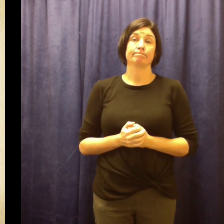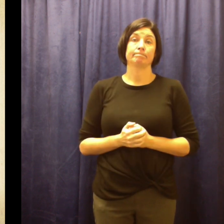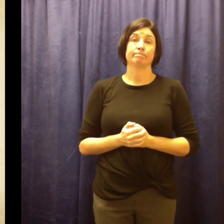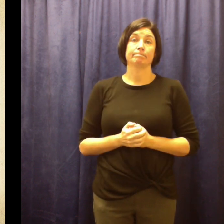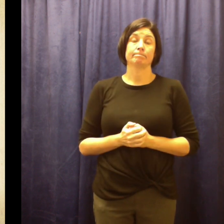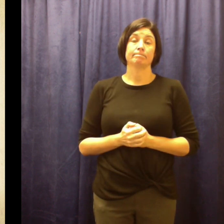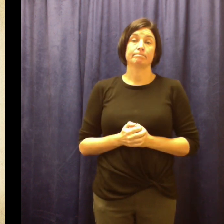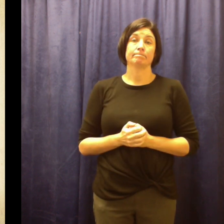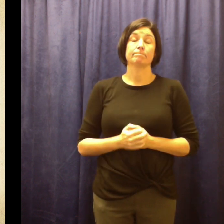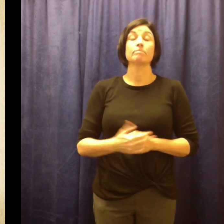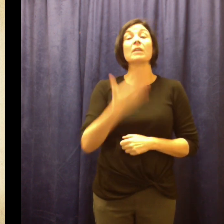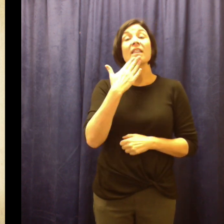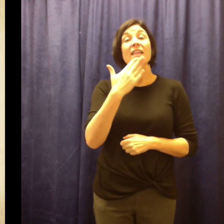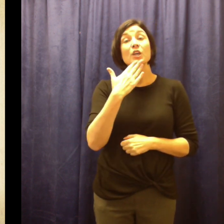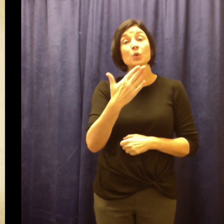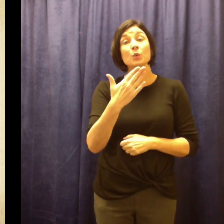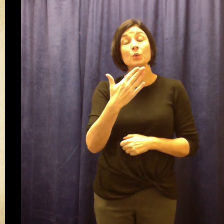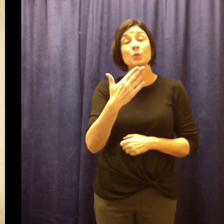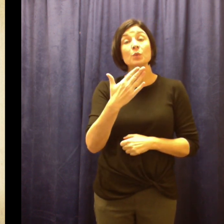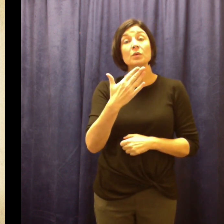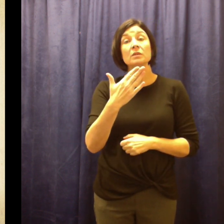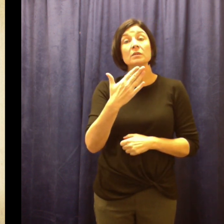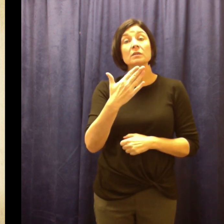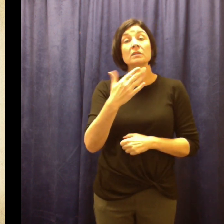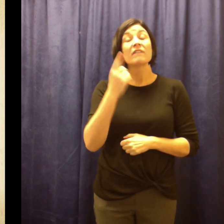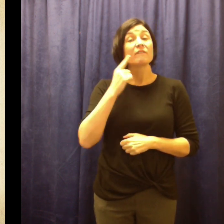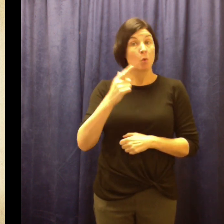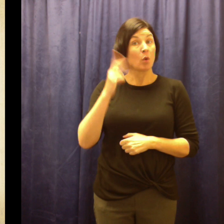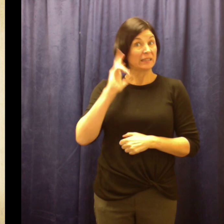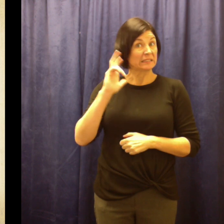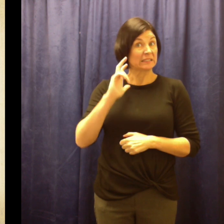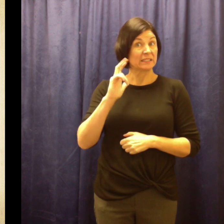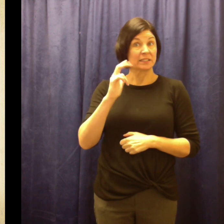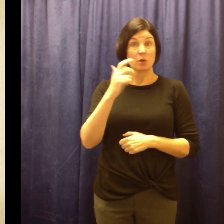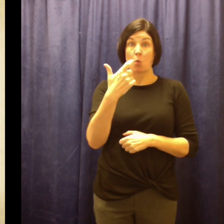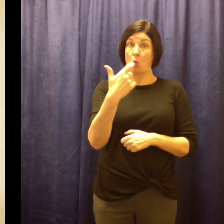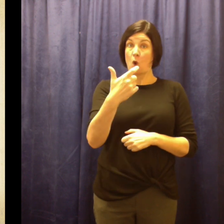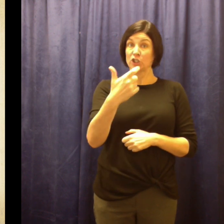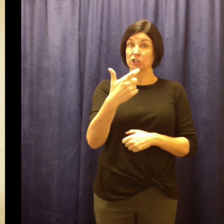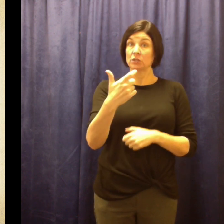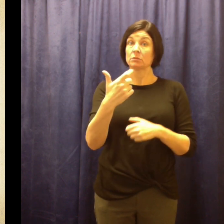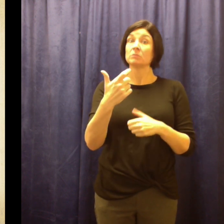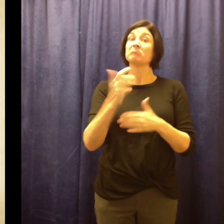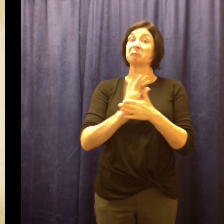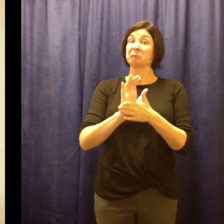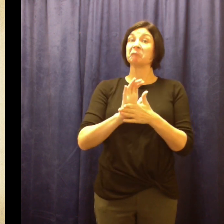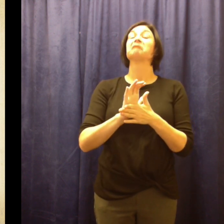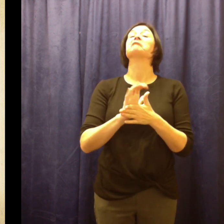Thank you for listening and watching this training.